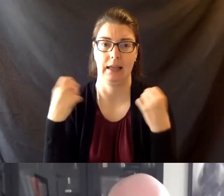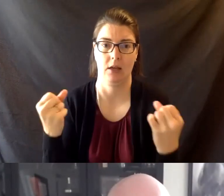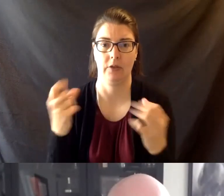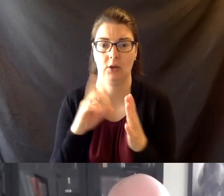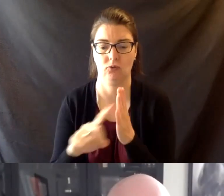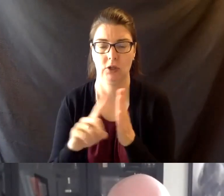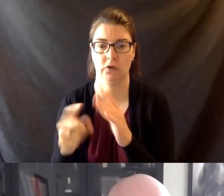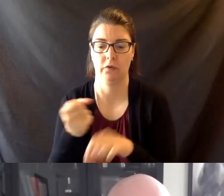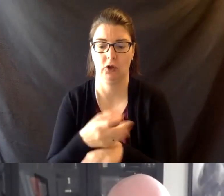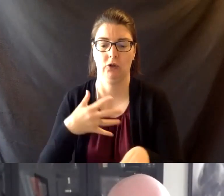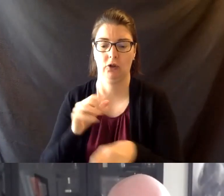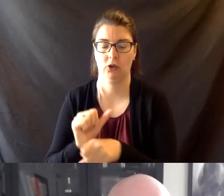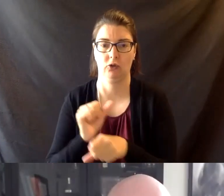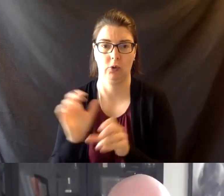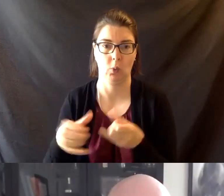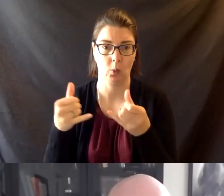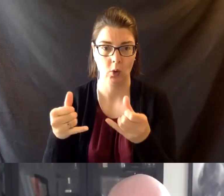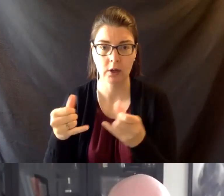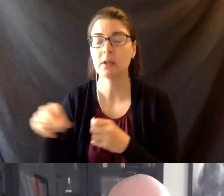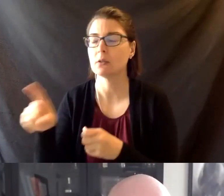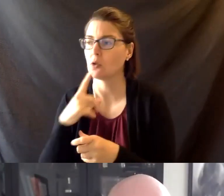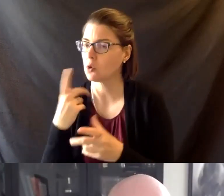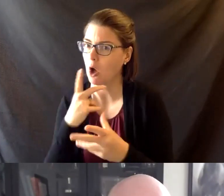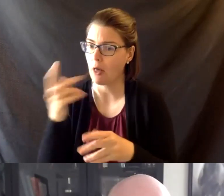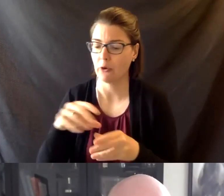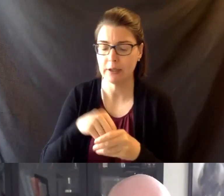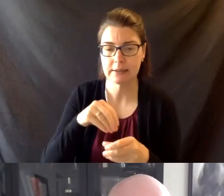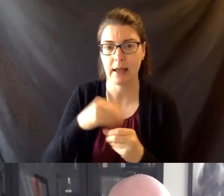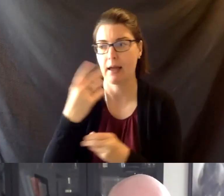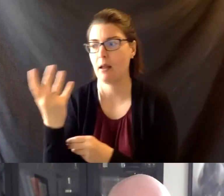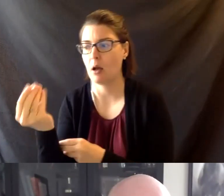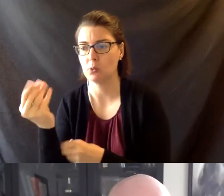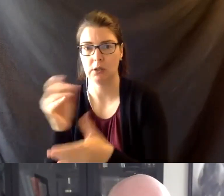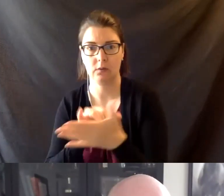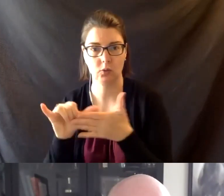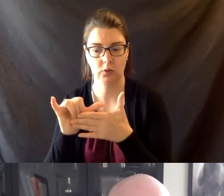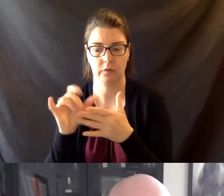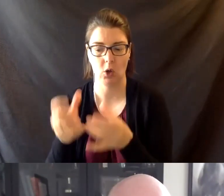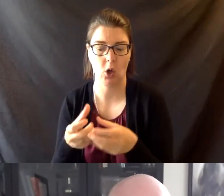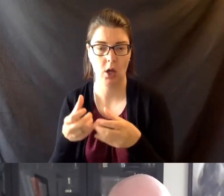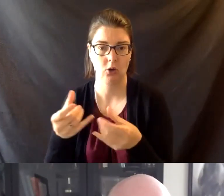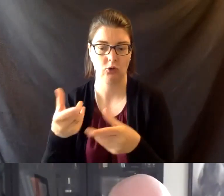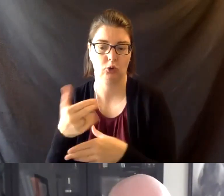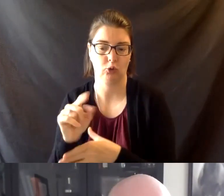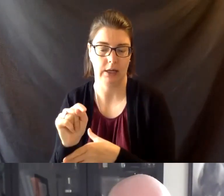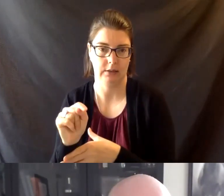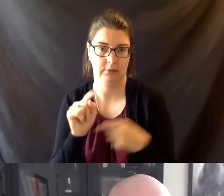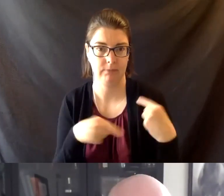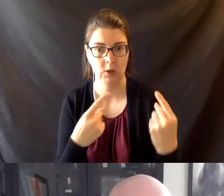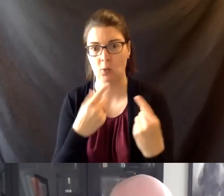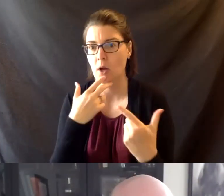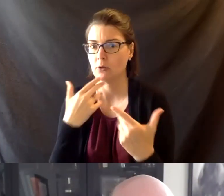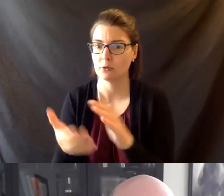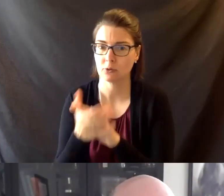He has also received a variety of other internal and external awards and grants throughout his career. Please join me